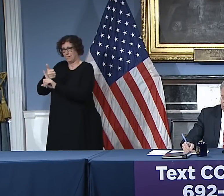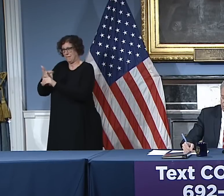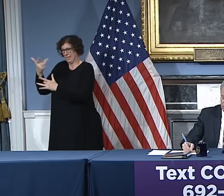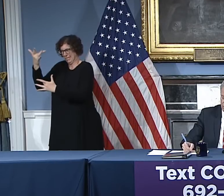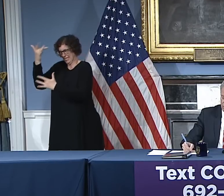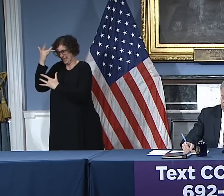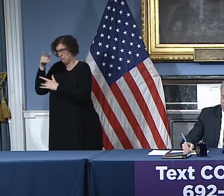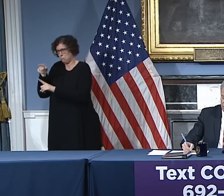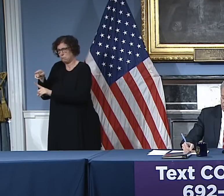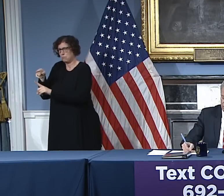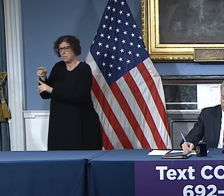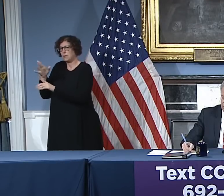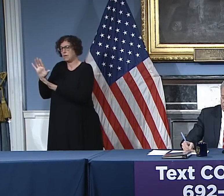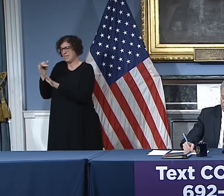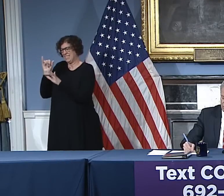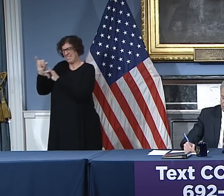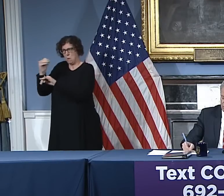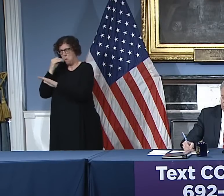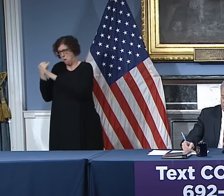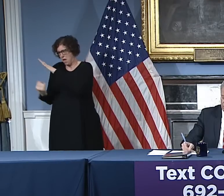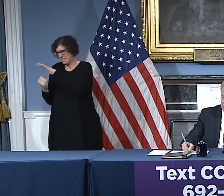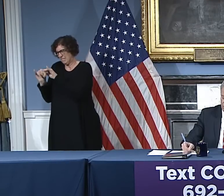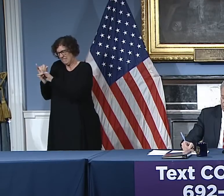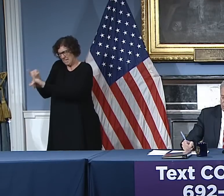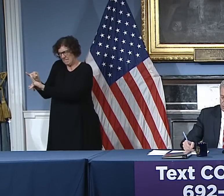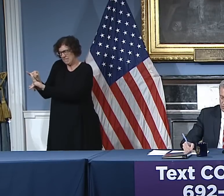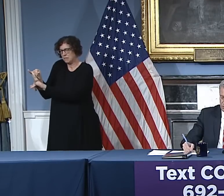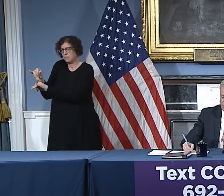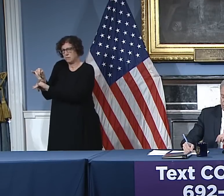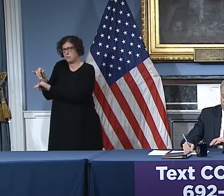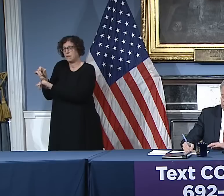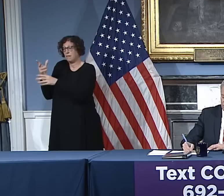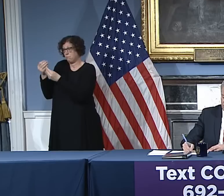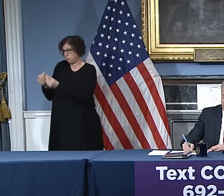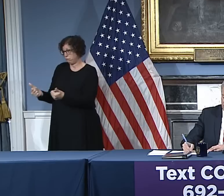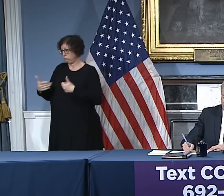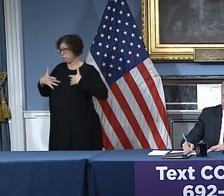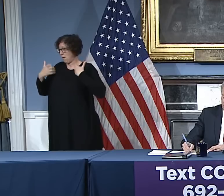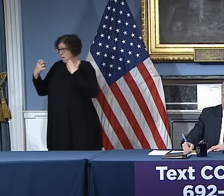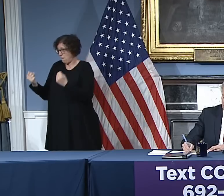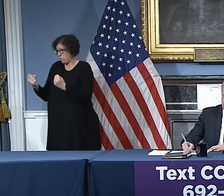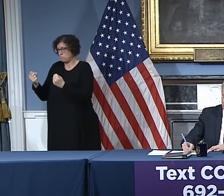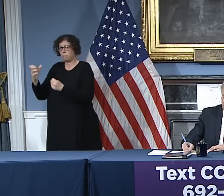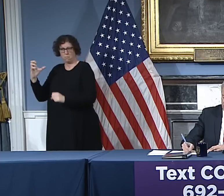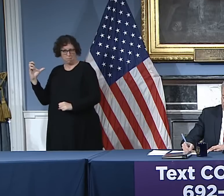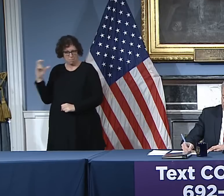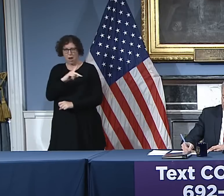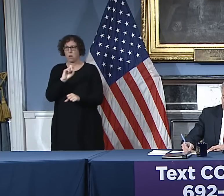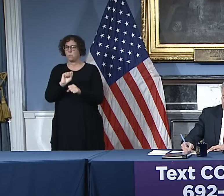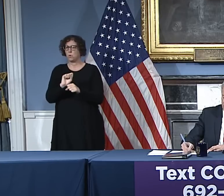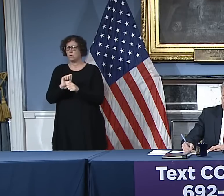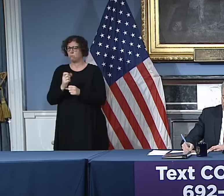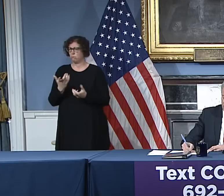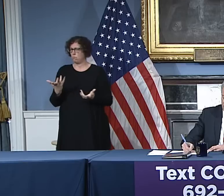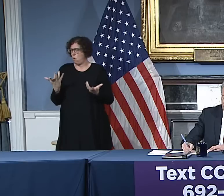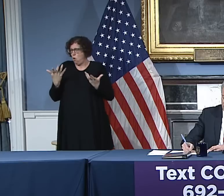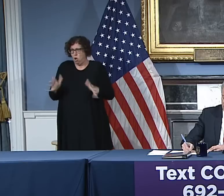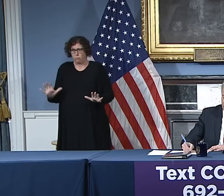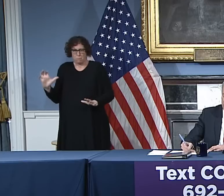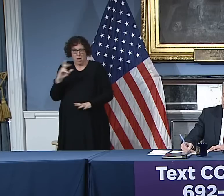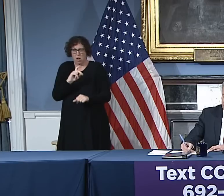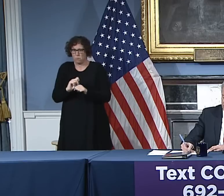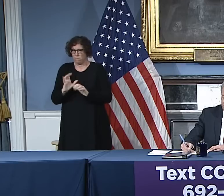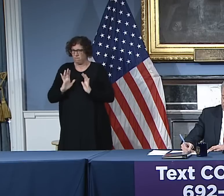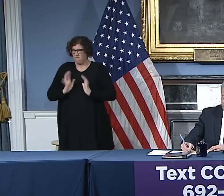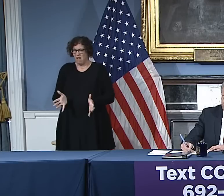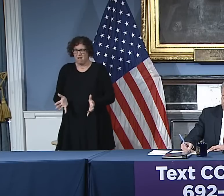quarantine, and I am really looking forward to when those people that are out sick with this virus come back to work for the obvious